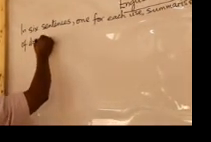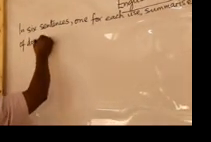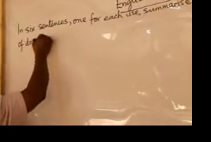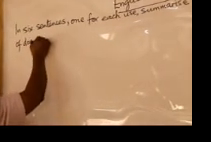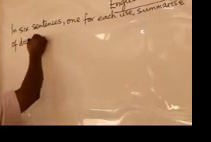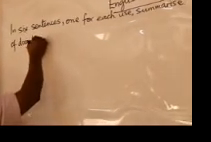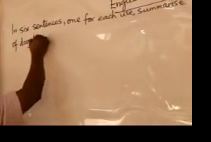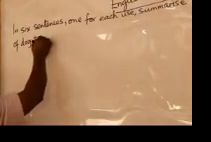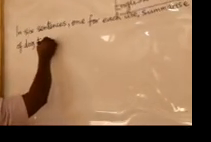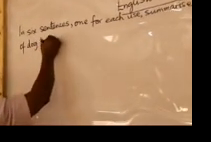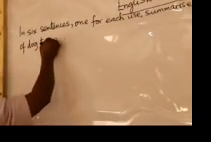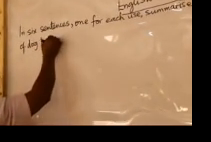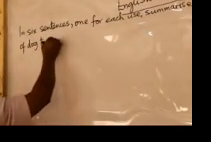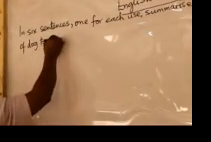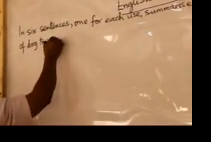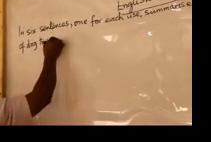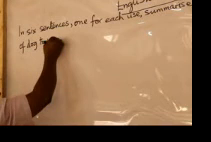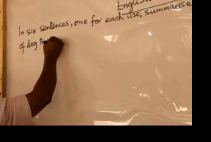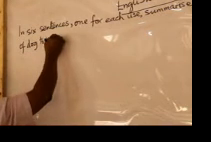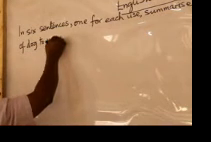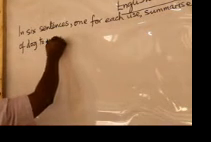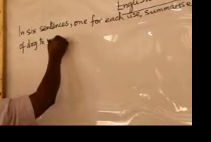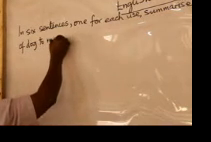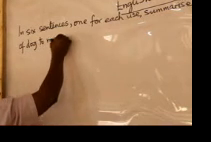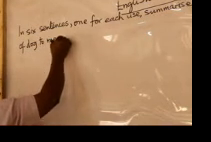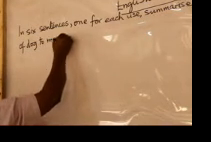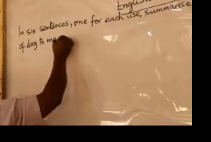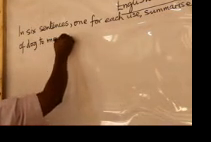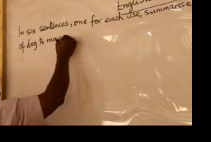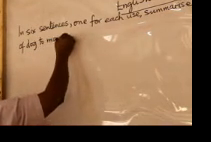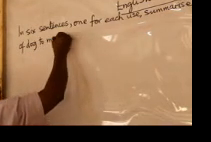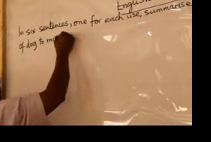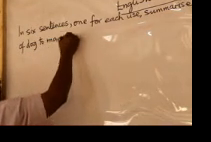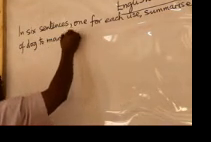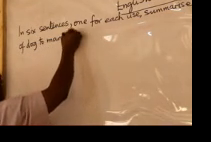2. Man